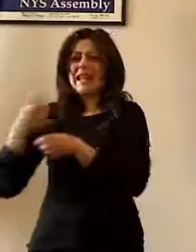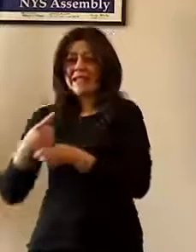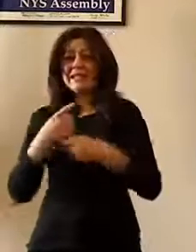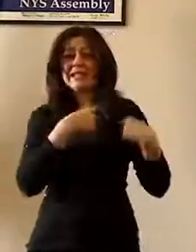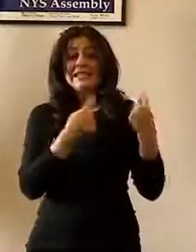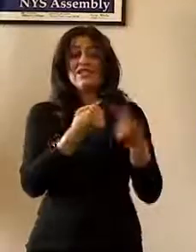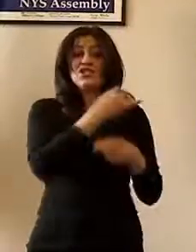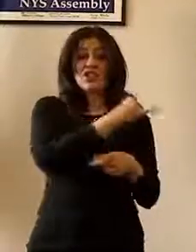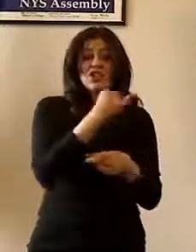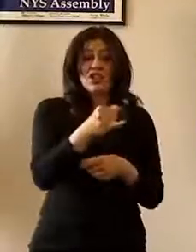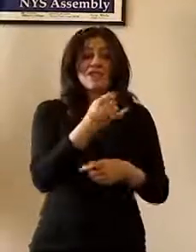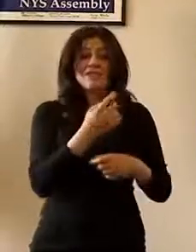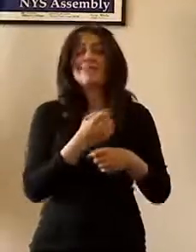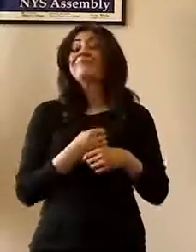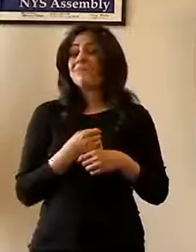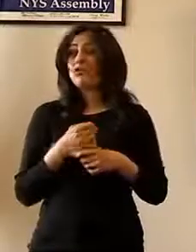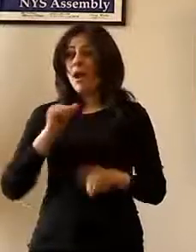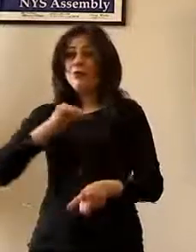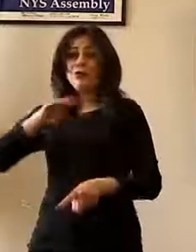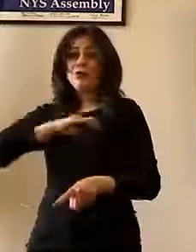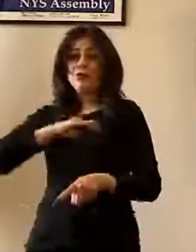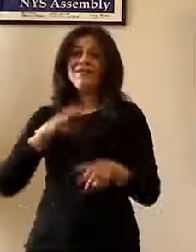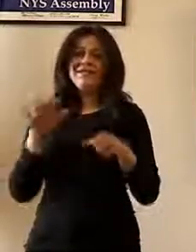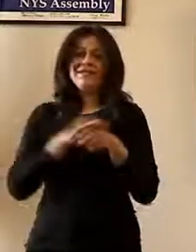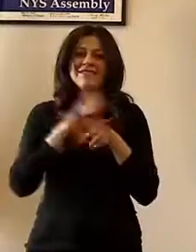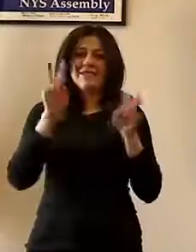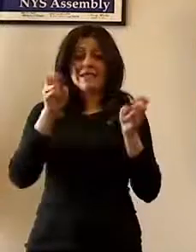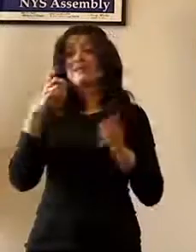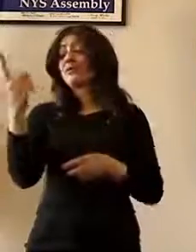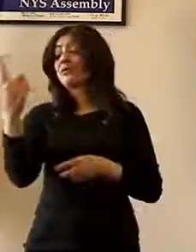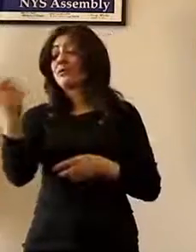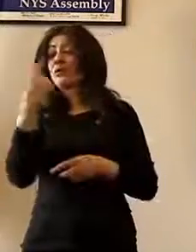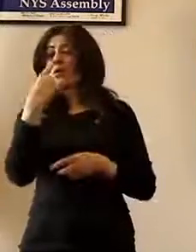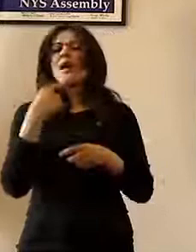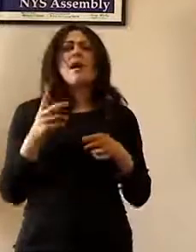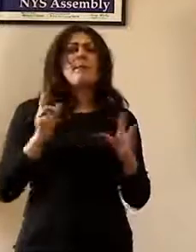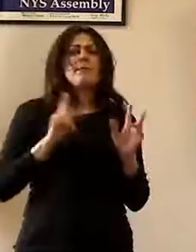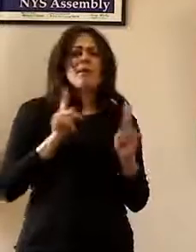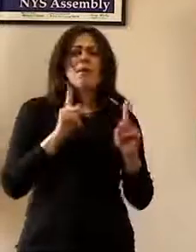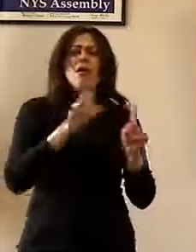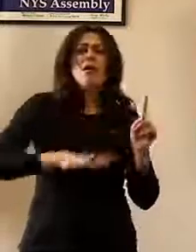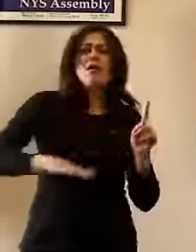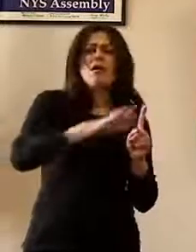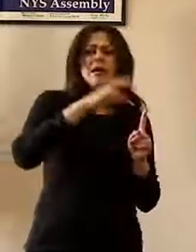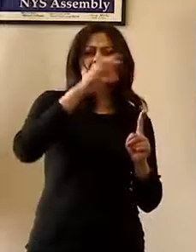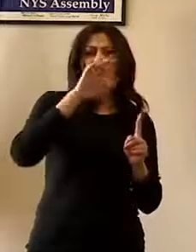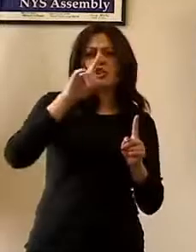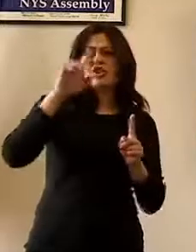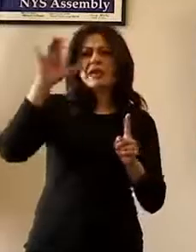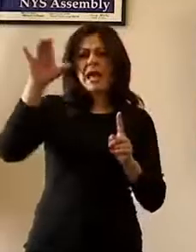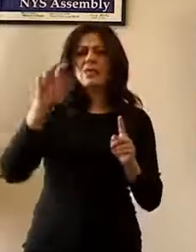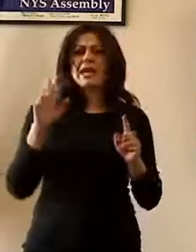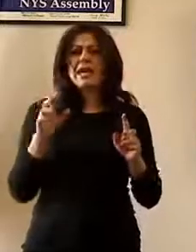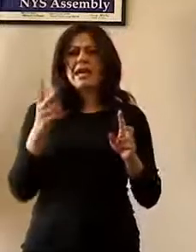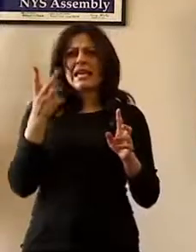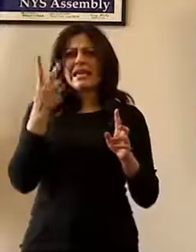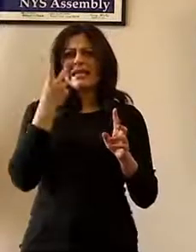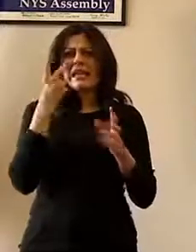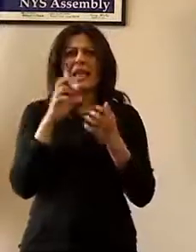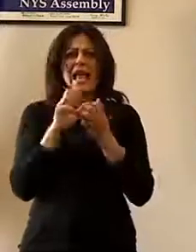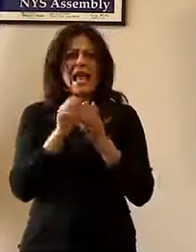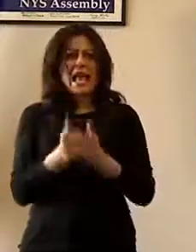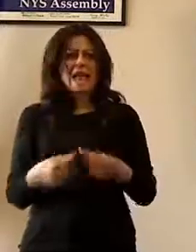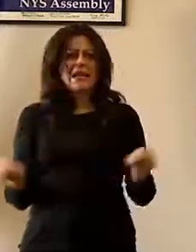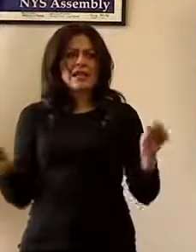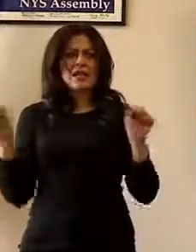2 weeks ago. Is Dutchess County seeing any positive cases among those who are vaccinated? Do we have? The short answer is I